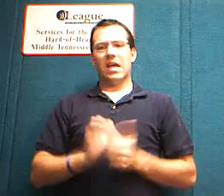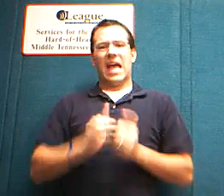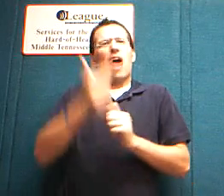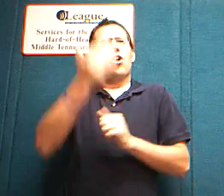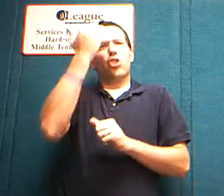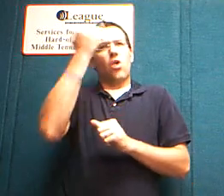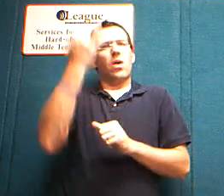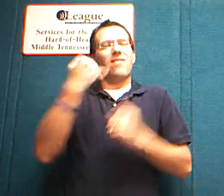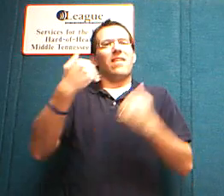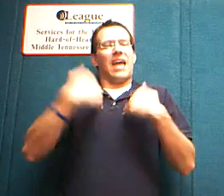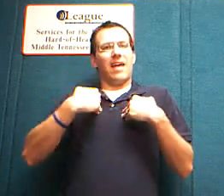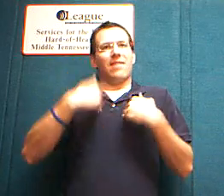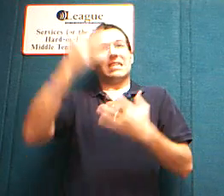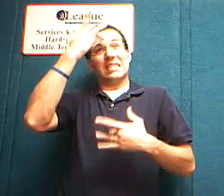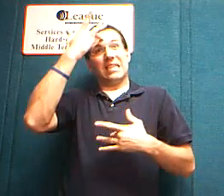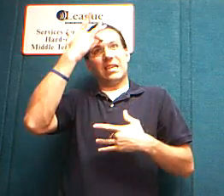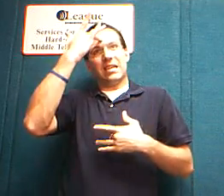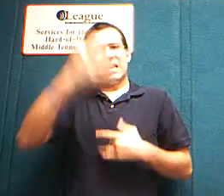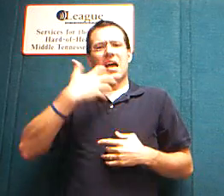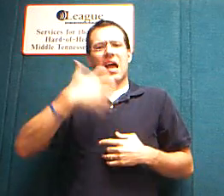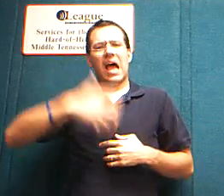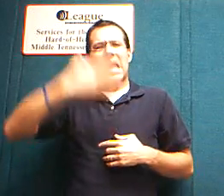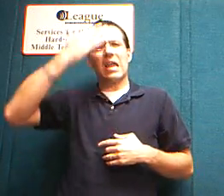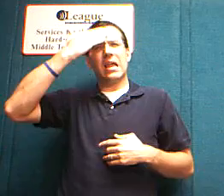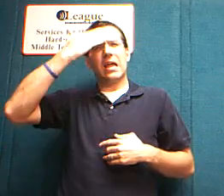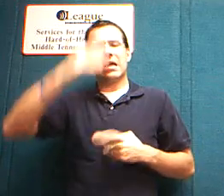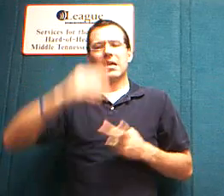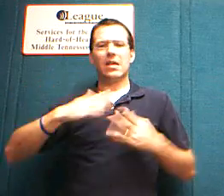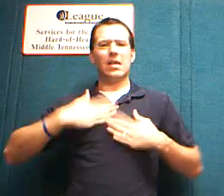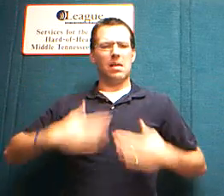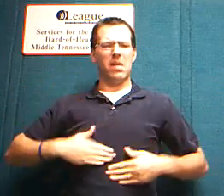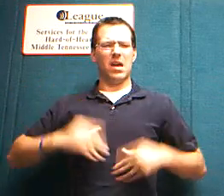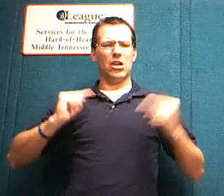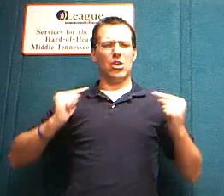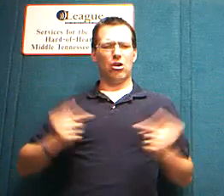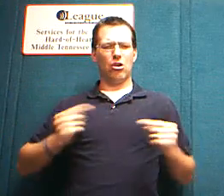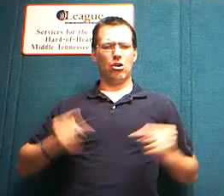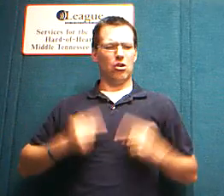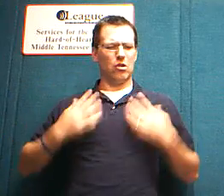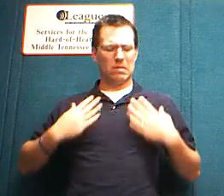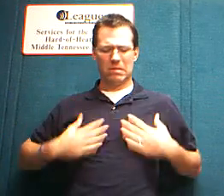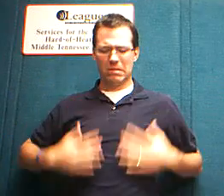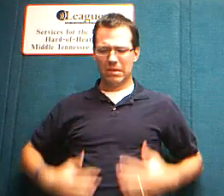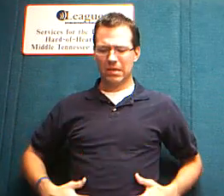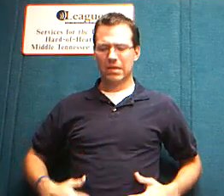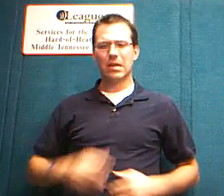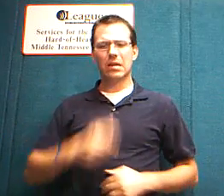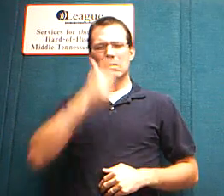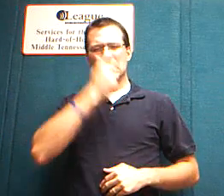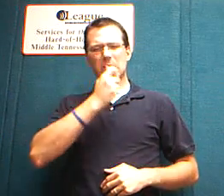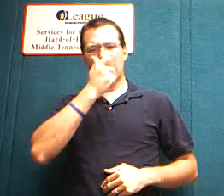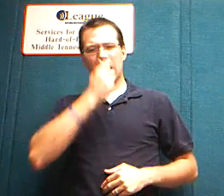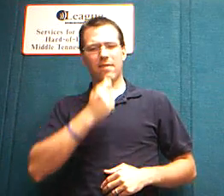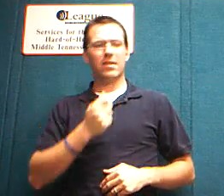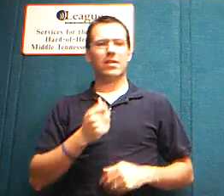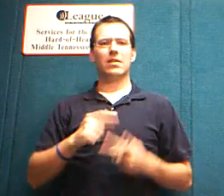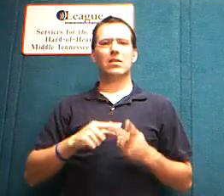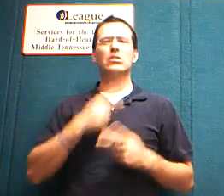fever, body aches, runny or stuffy nose, sore throat, nausea or